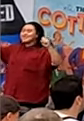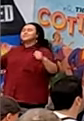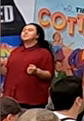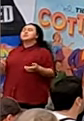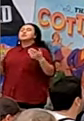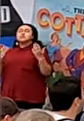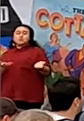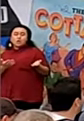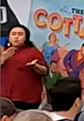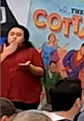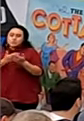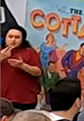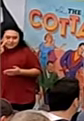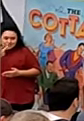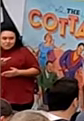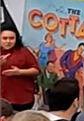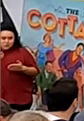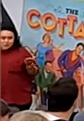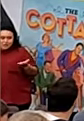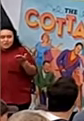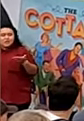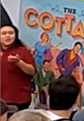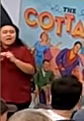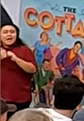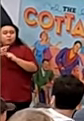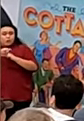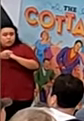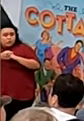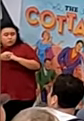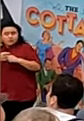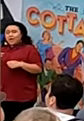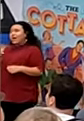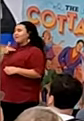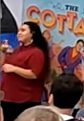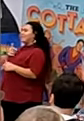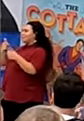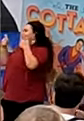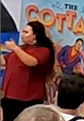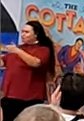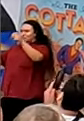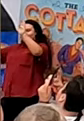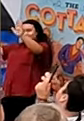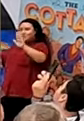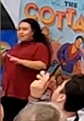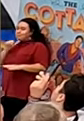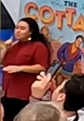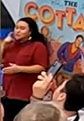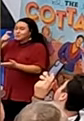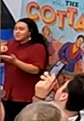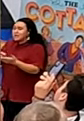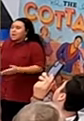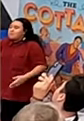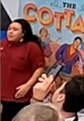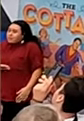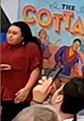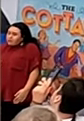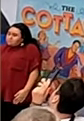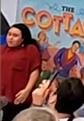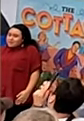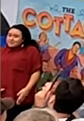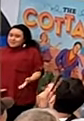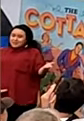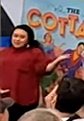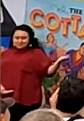So, it's good to see you. Now, how are you? I'm feeling great. I don't know if you guys can tell, I'm a little pregnant.